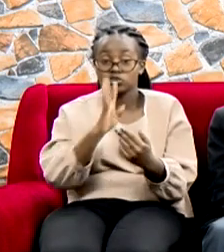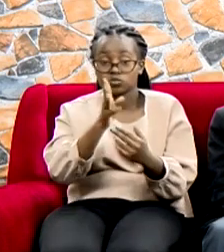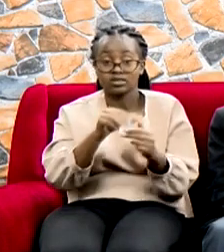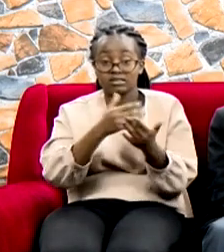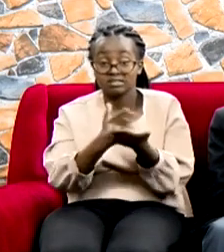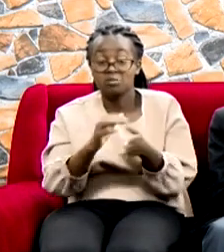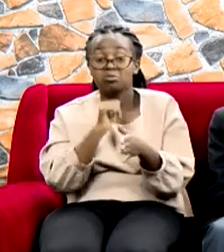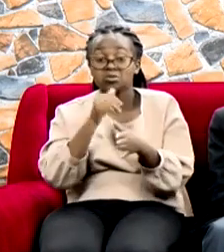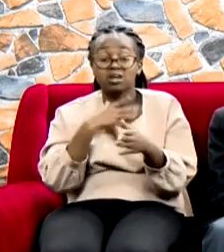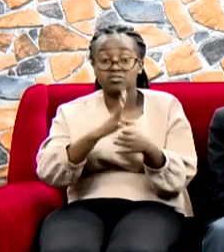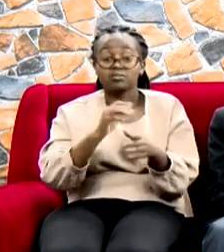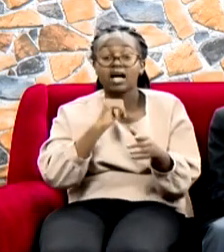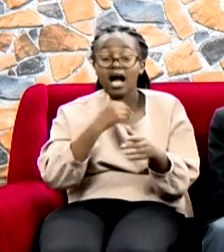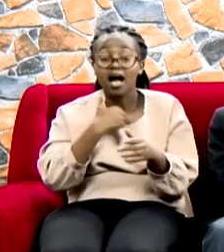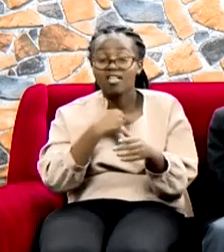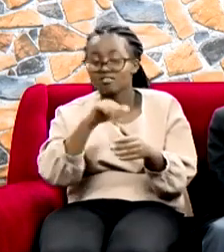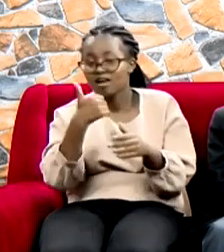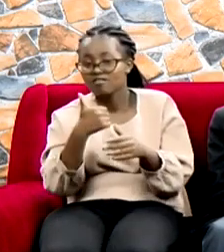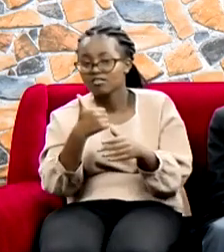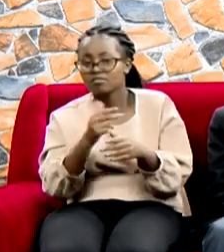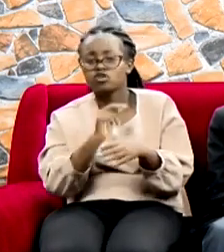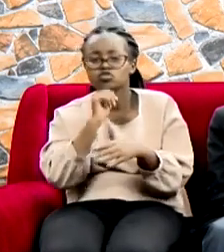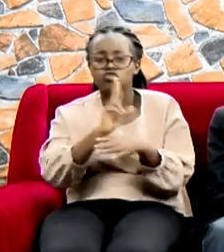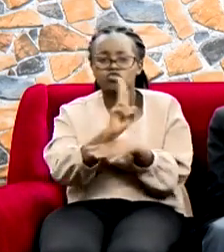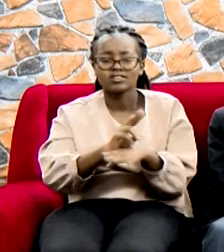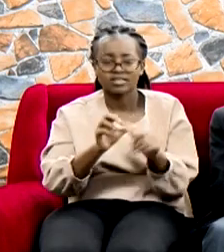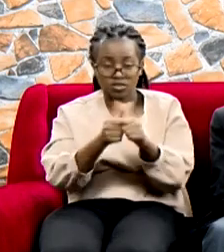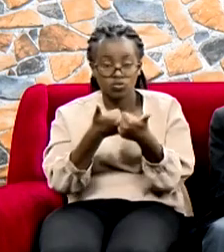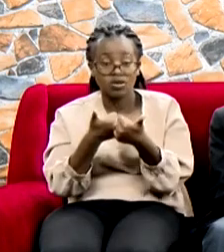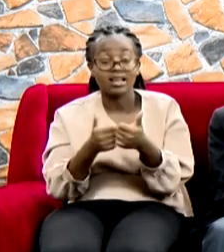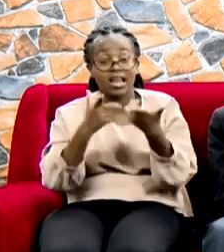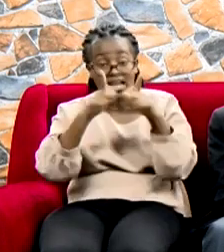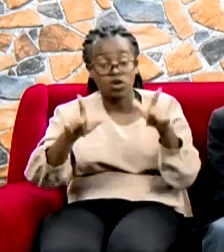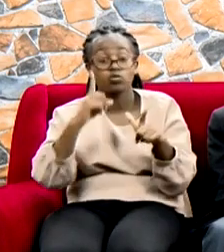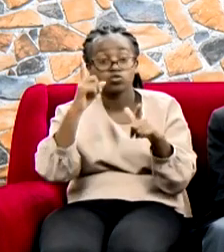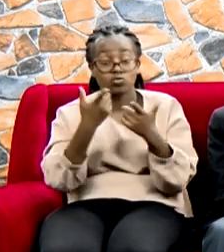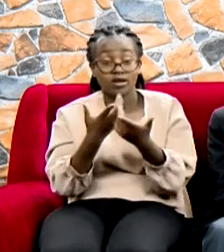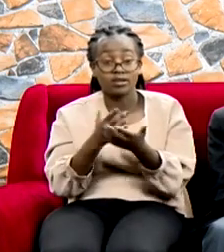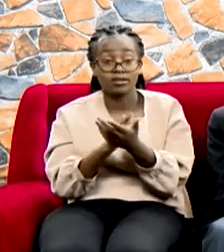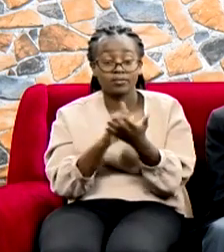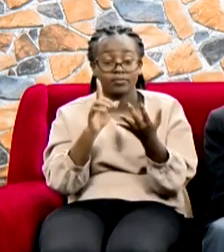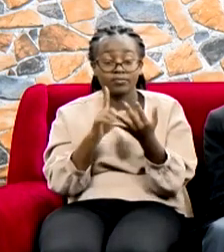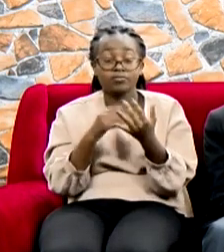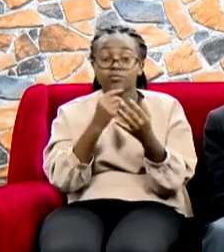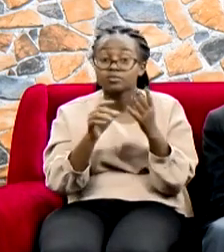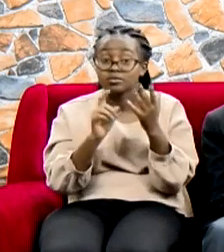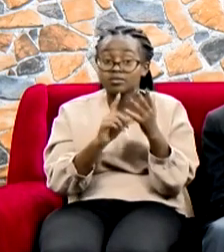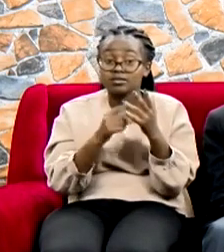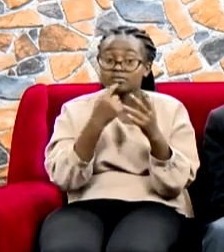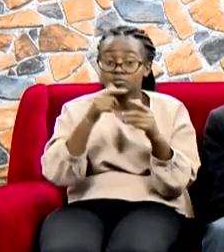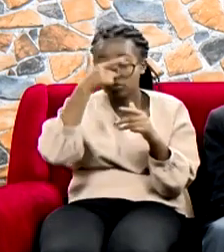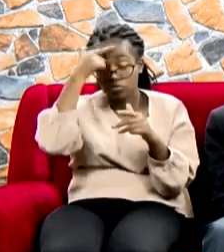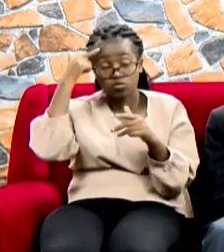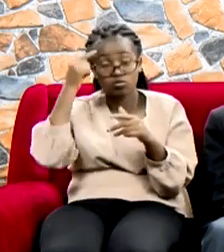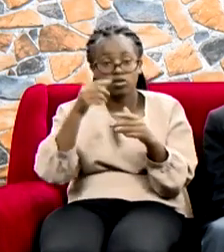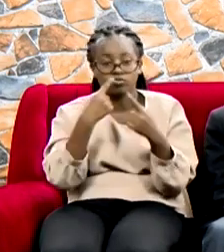children will not have speech, others will have speech, but not using it correctly. So language is one area. Then I'm just mentioning that because you had